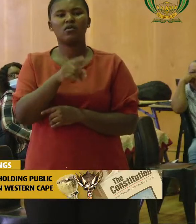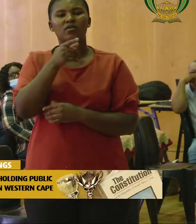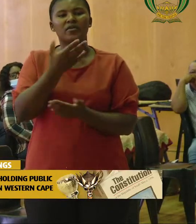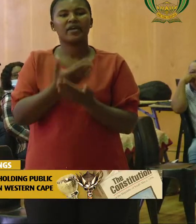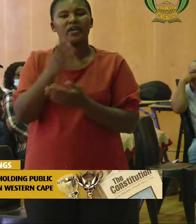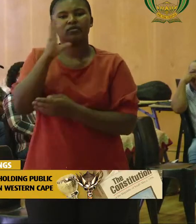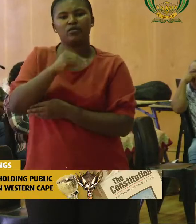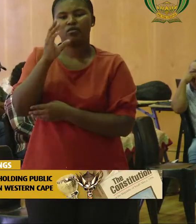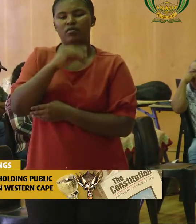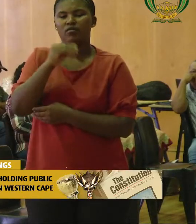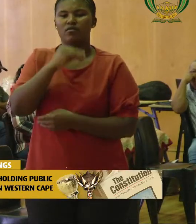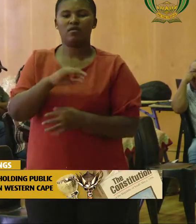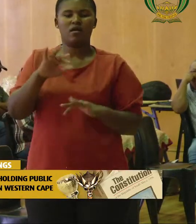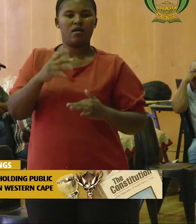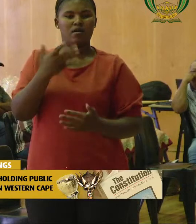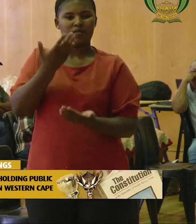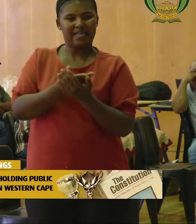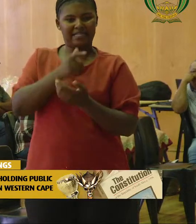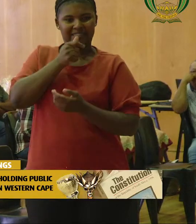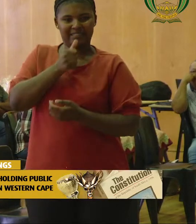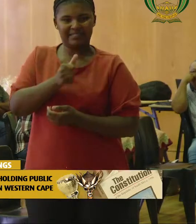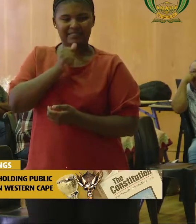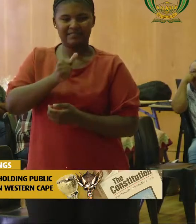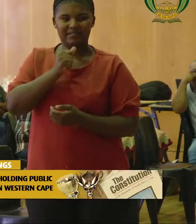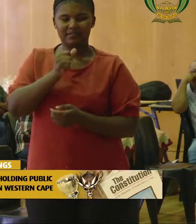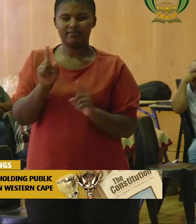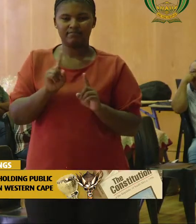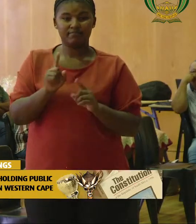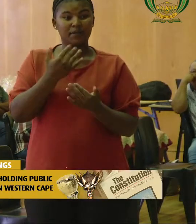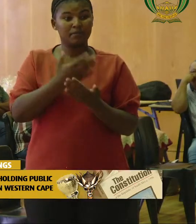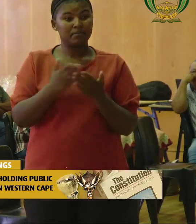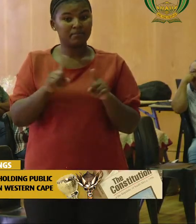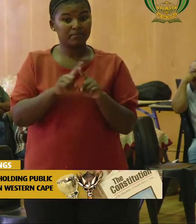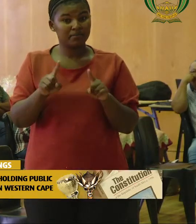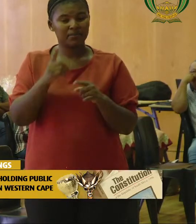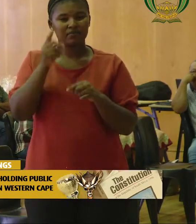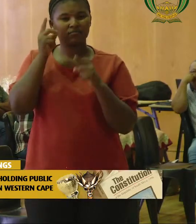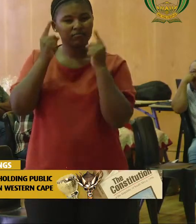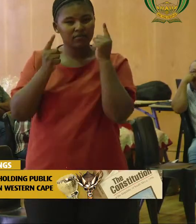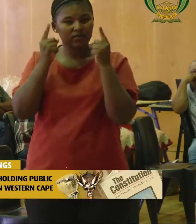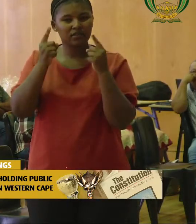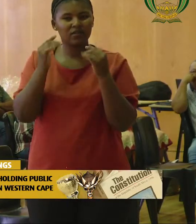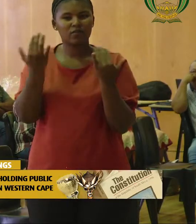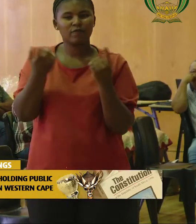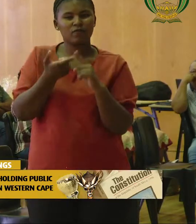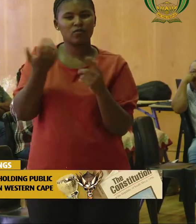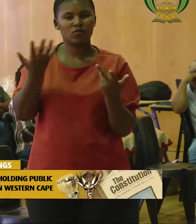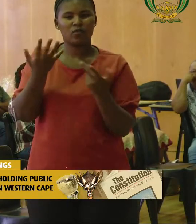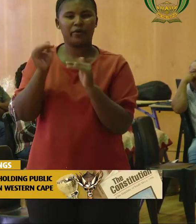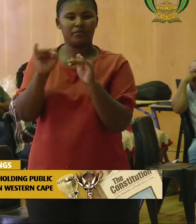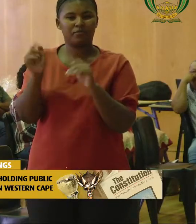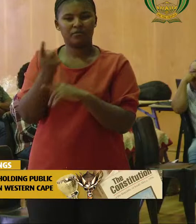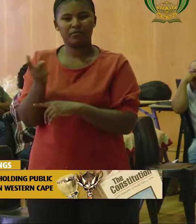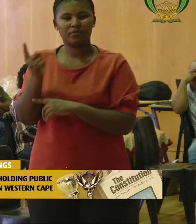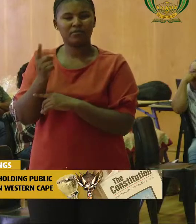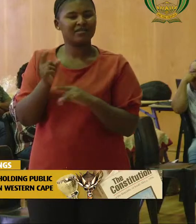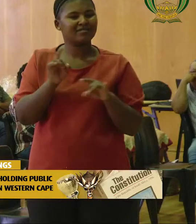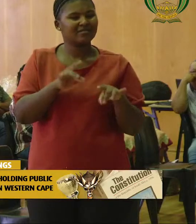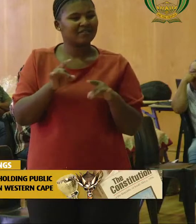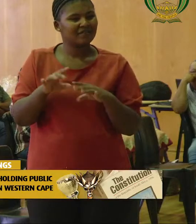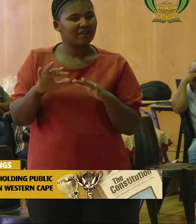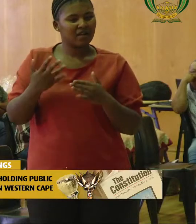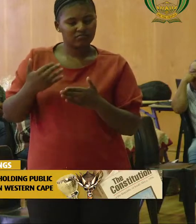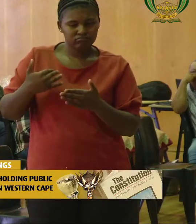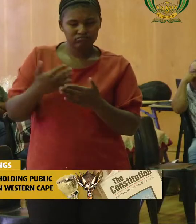talk and how can they say those things. But think about where do they come from, how they survive from day